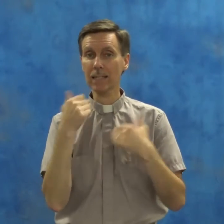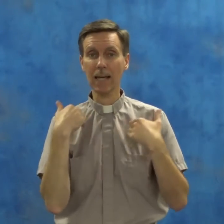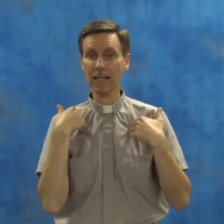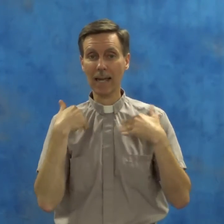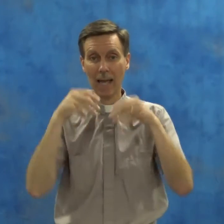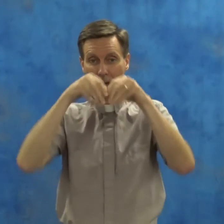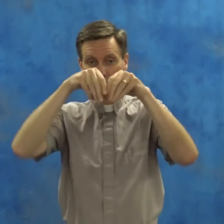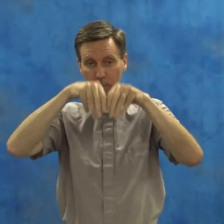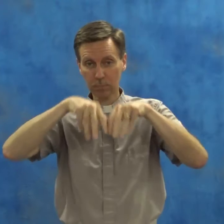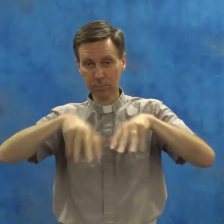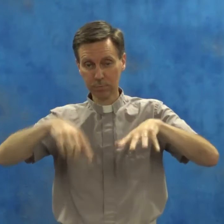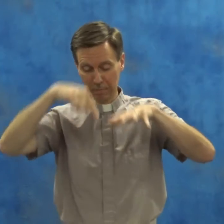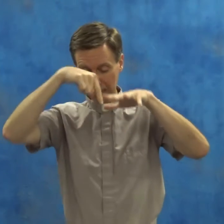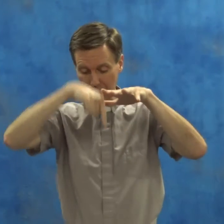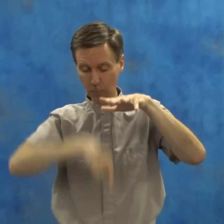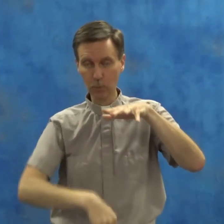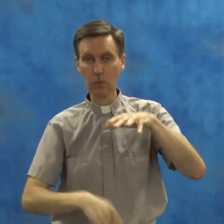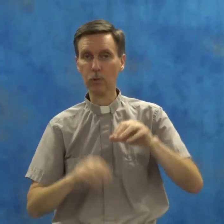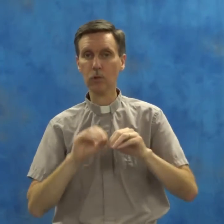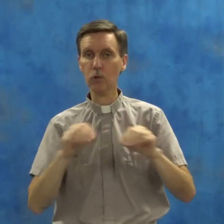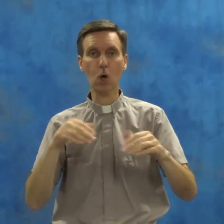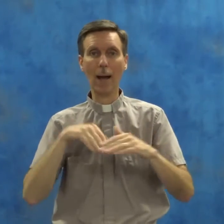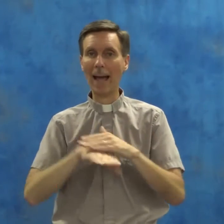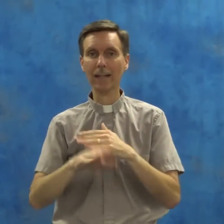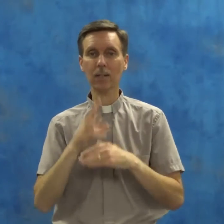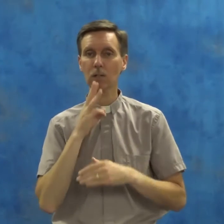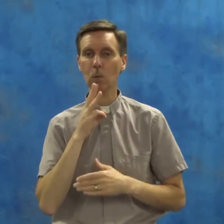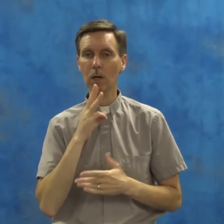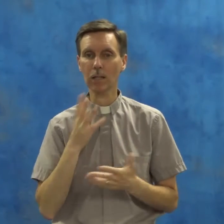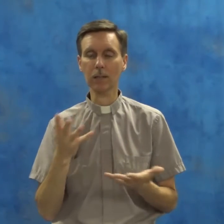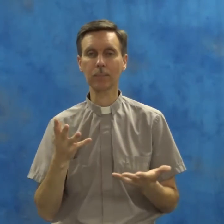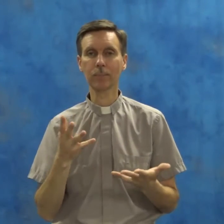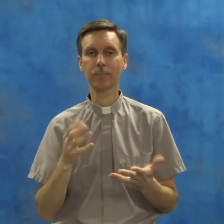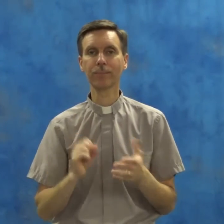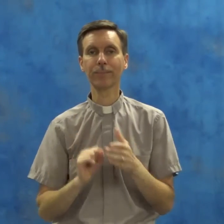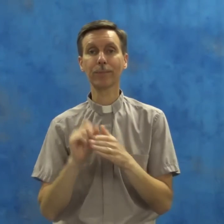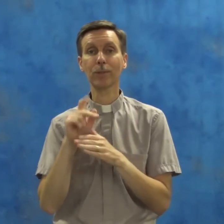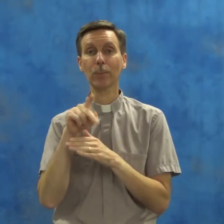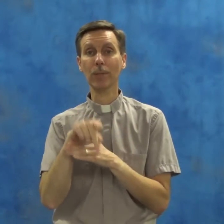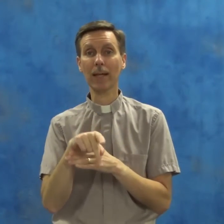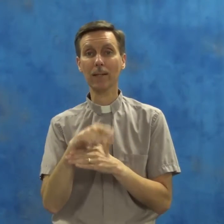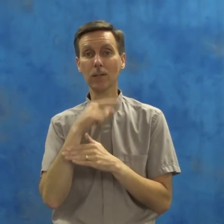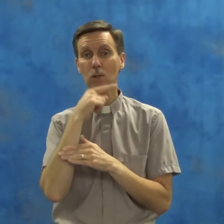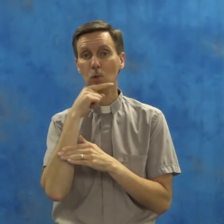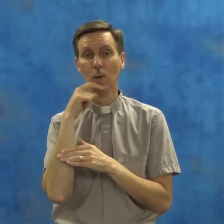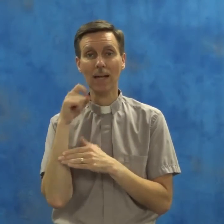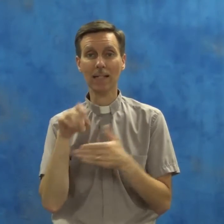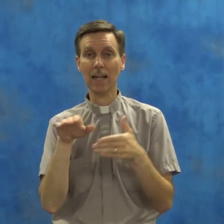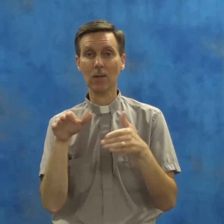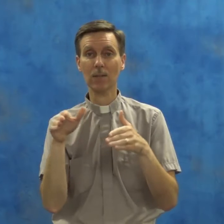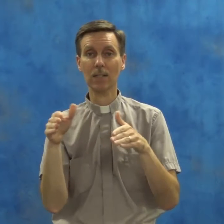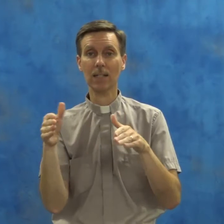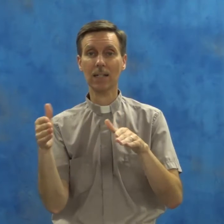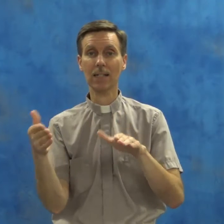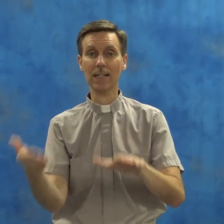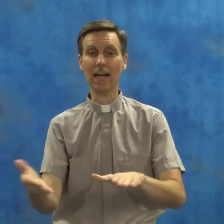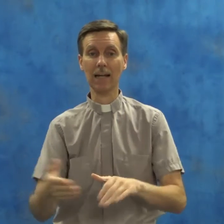not have deep roots. There's no access to water. The plant dries out and dies.